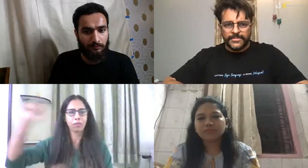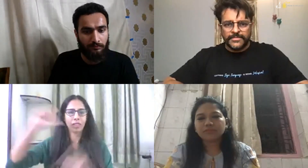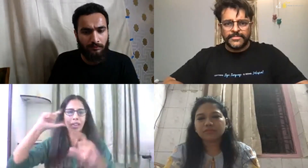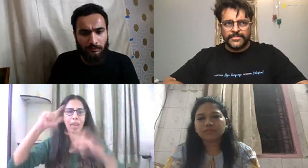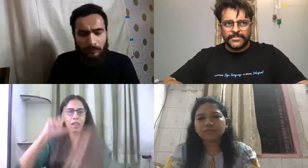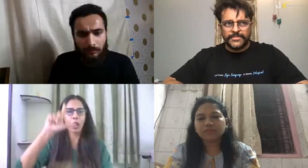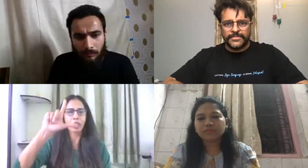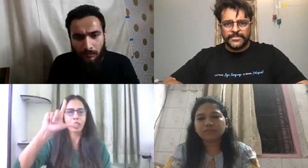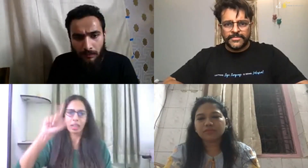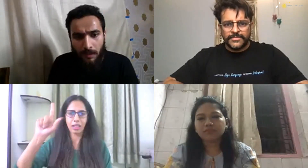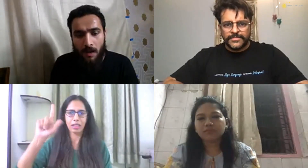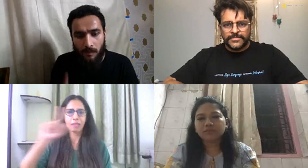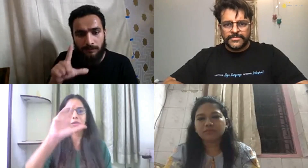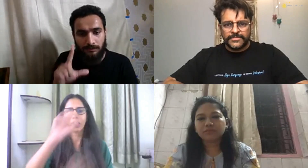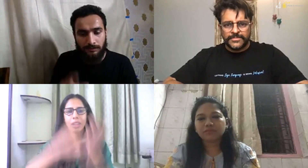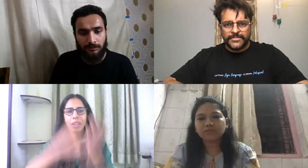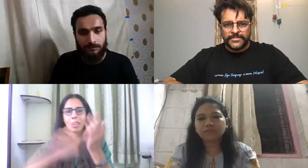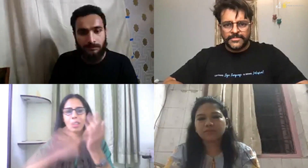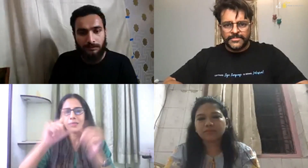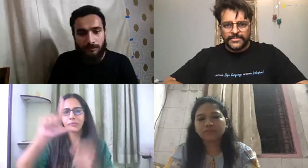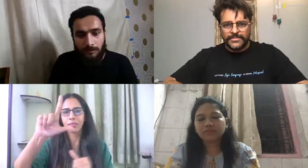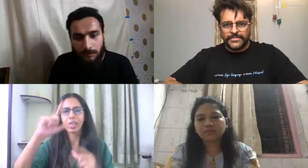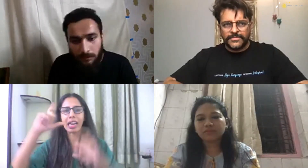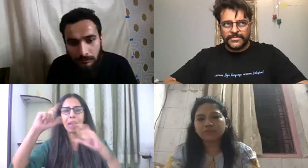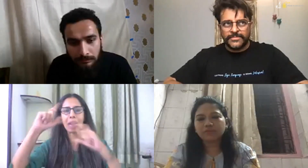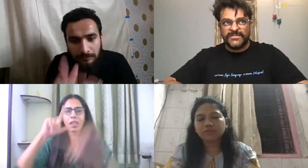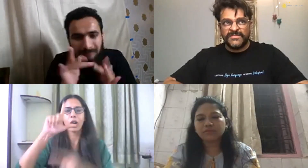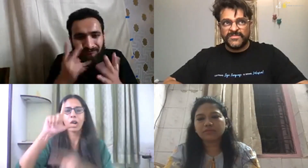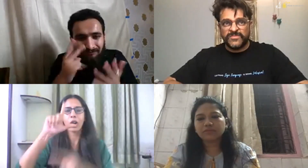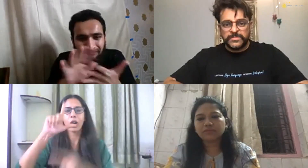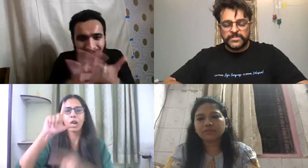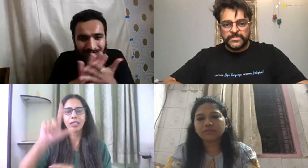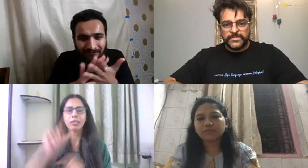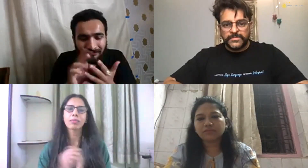So there is one famous company, L'Oreal. L'Oreal.